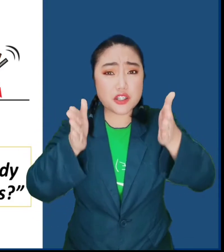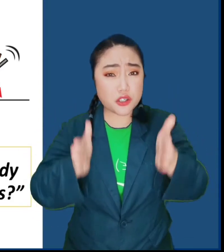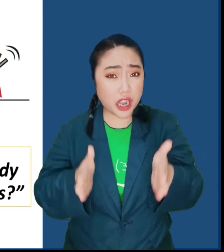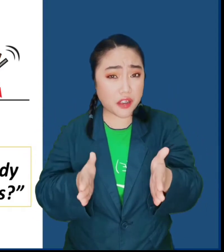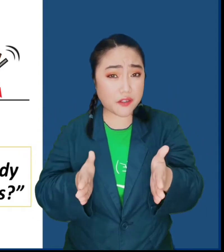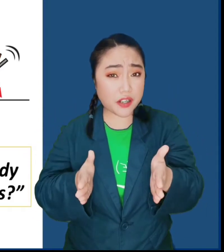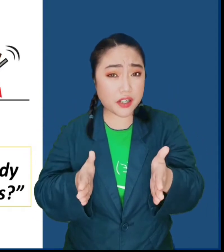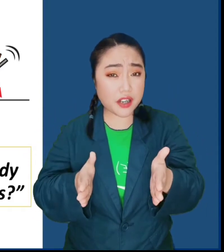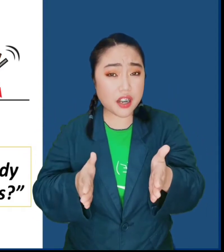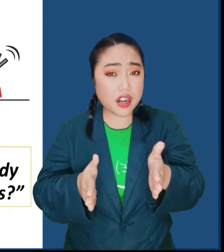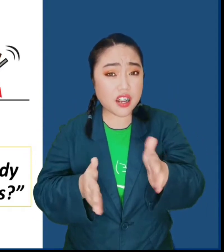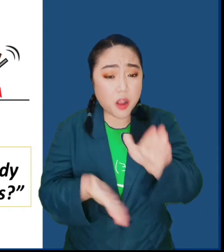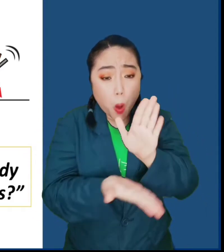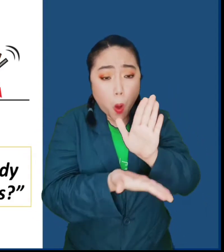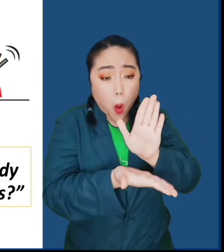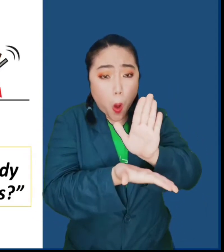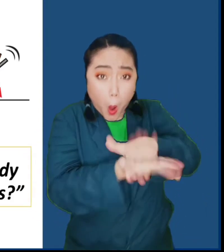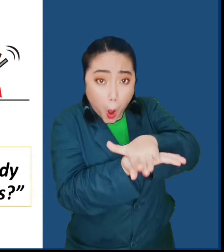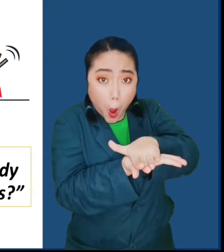If the driver